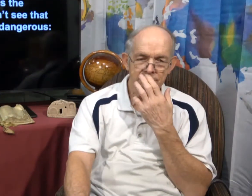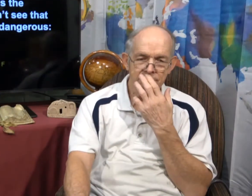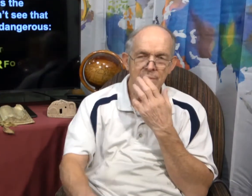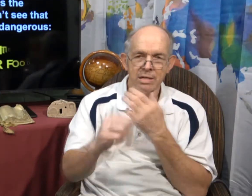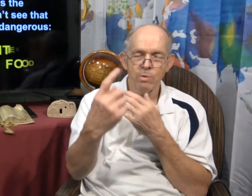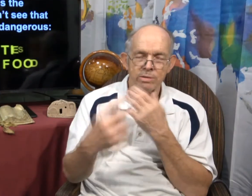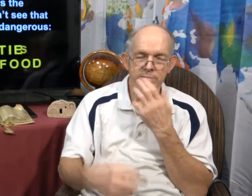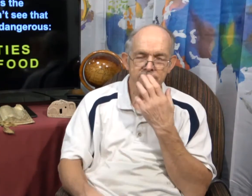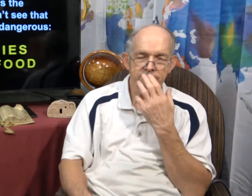Eleven.